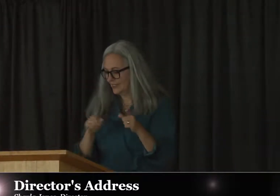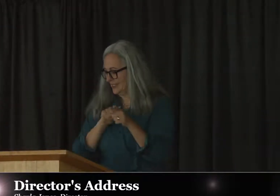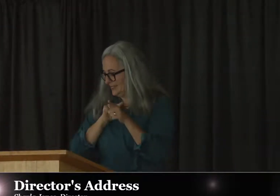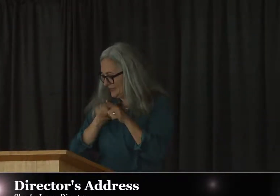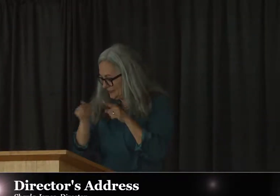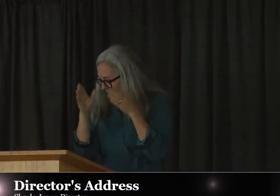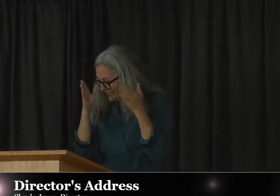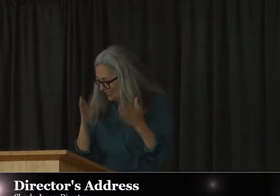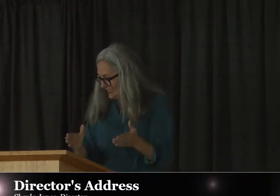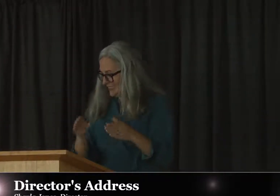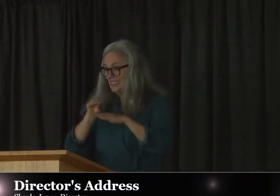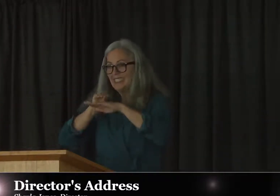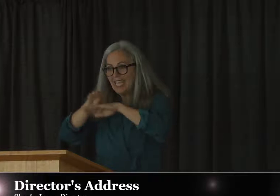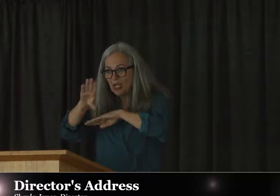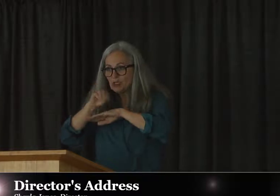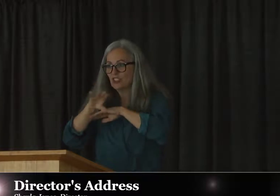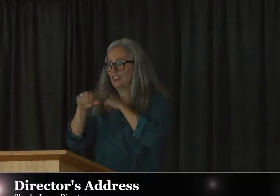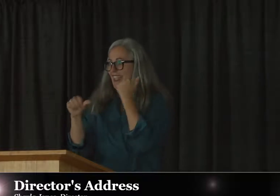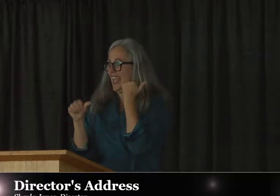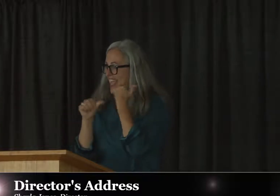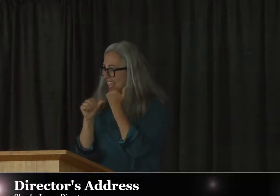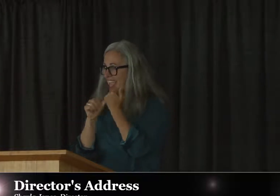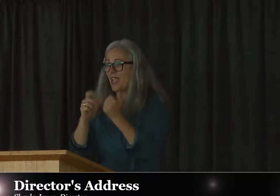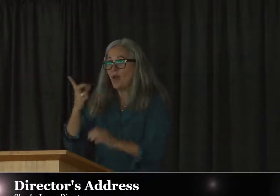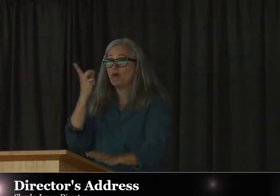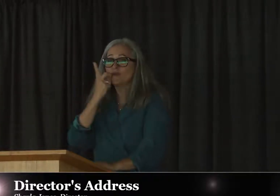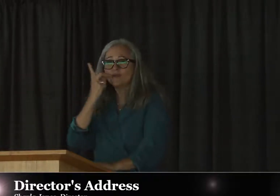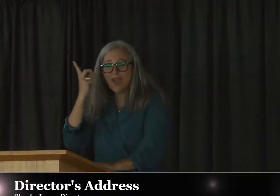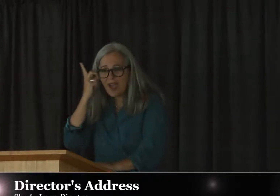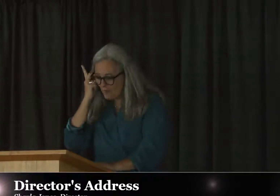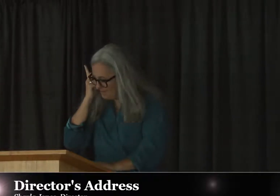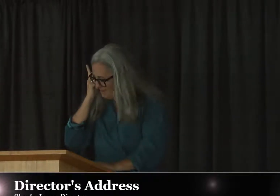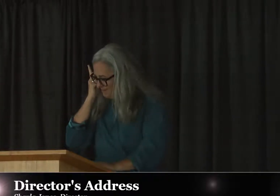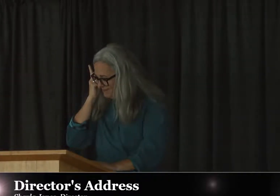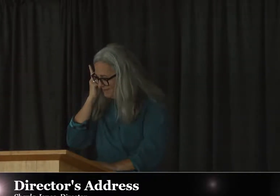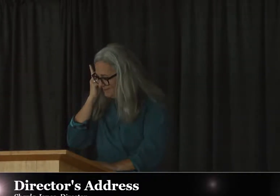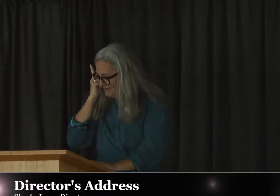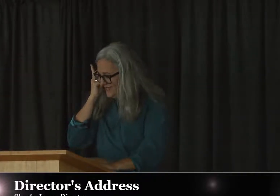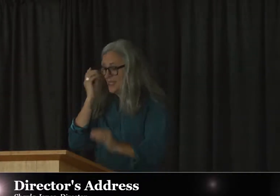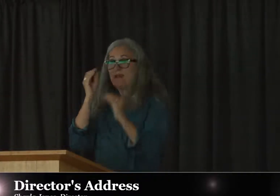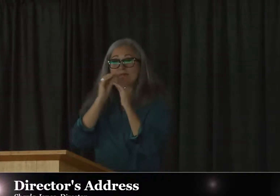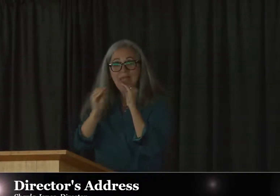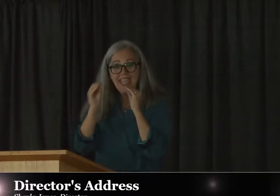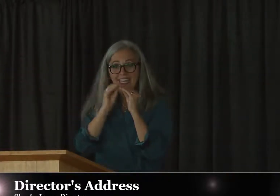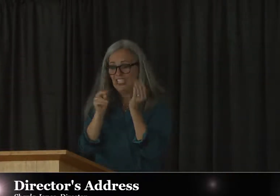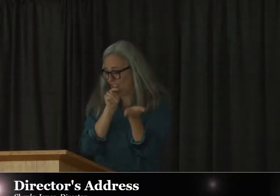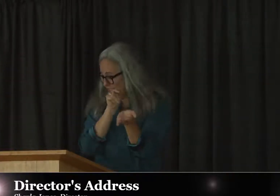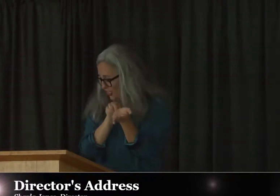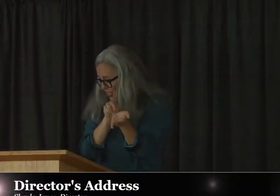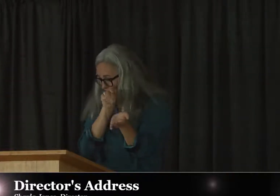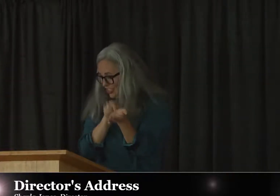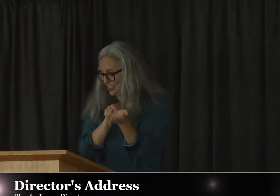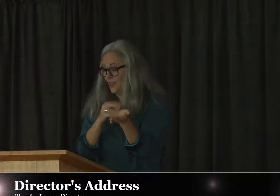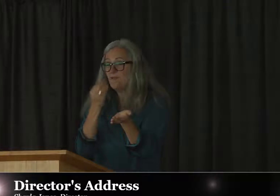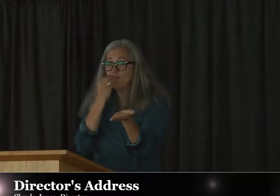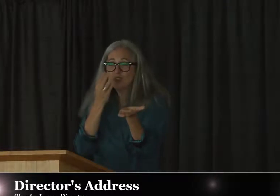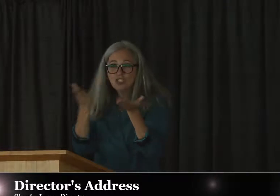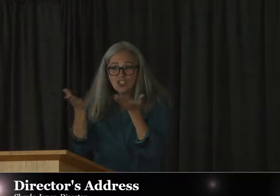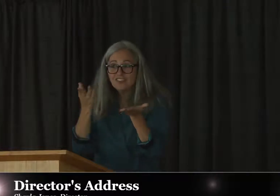to all the teachers, all the specialists, the counselors, the aides, the dorm staff, the maintenance,